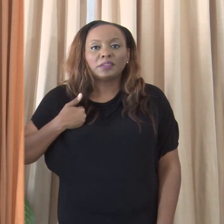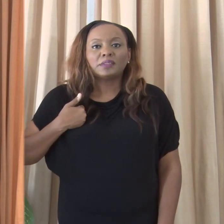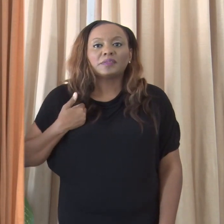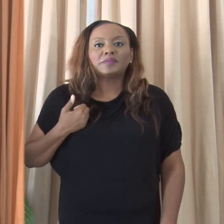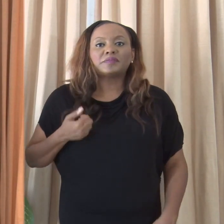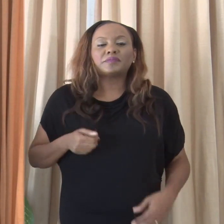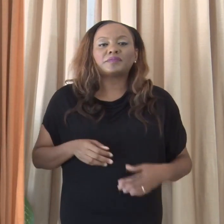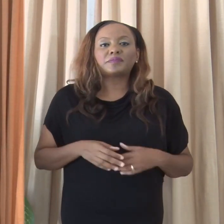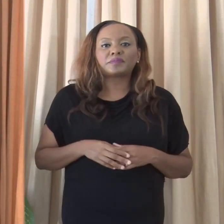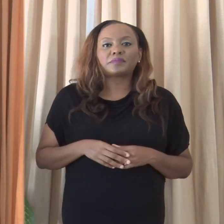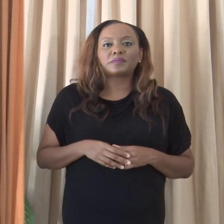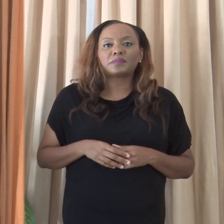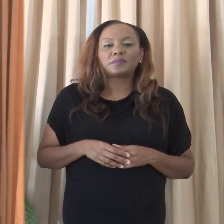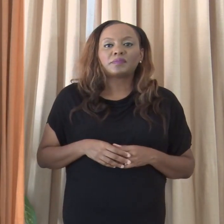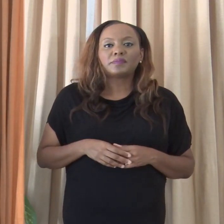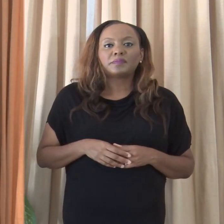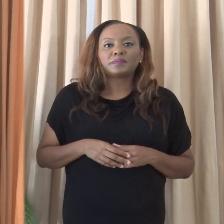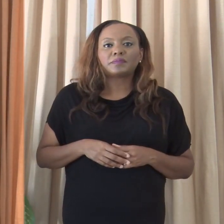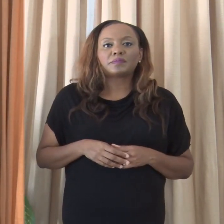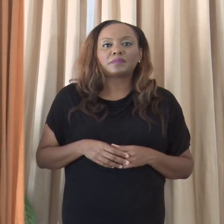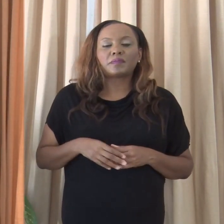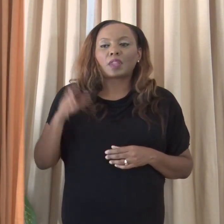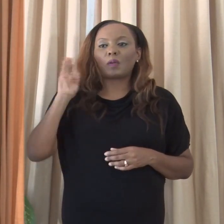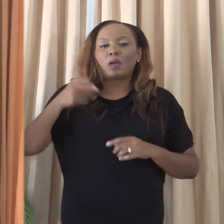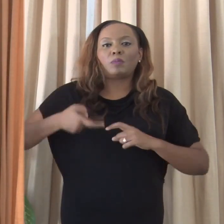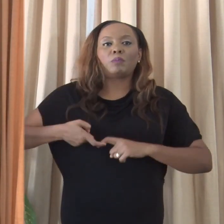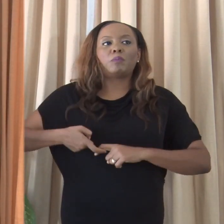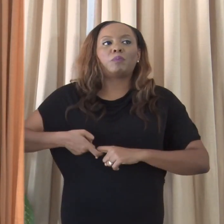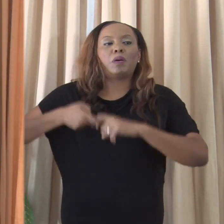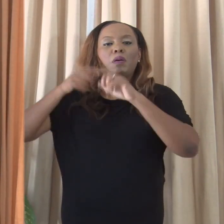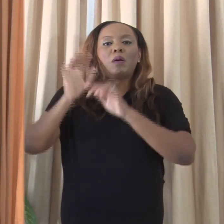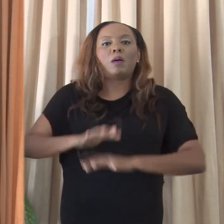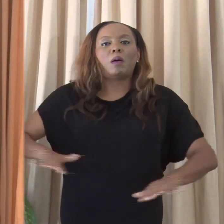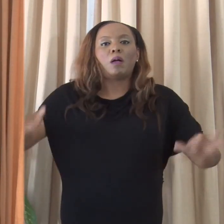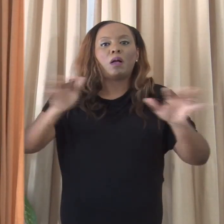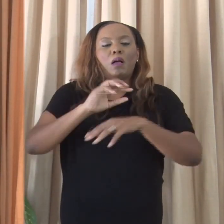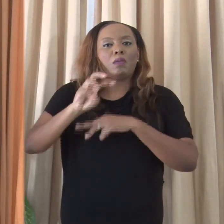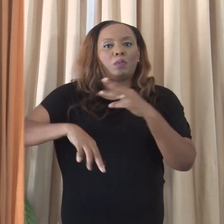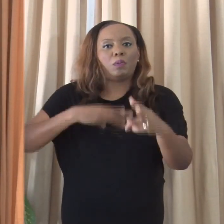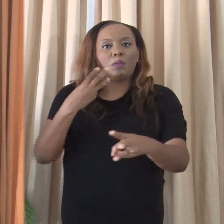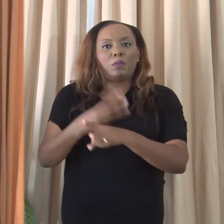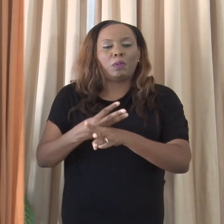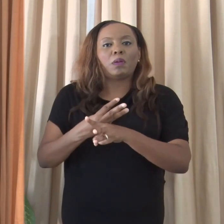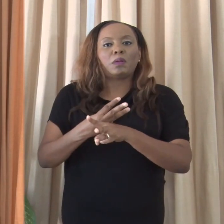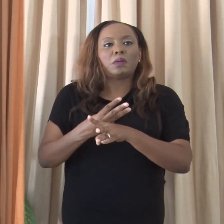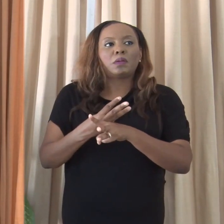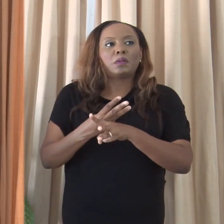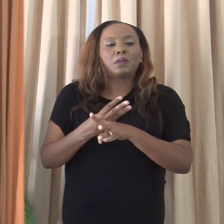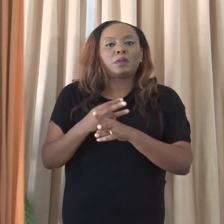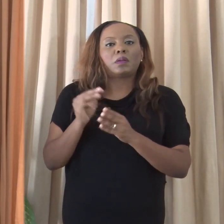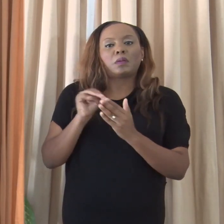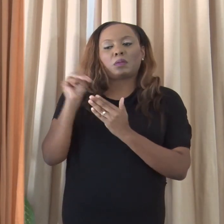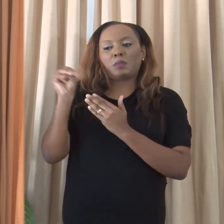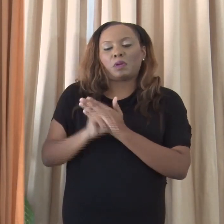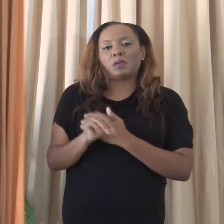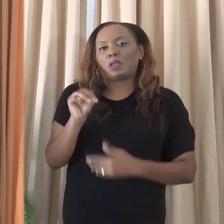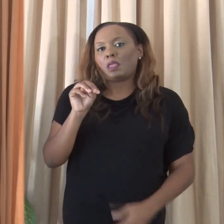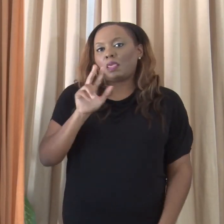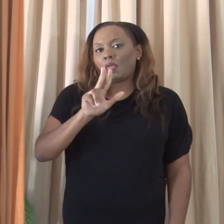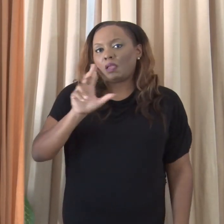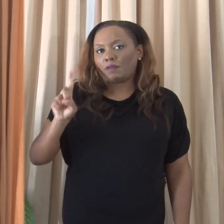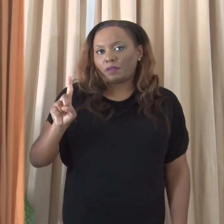is bringing their operations to a halt globally by the 31st of